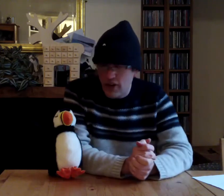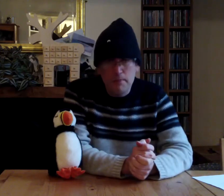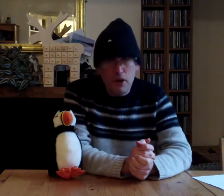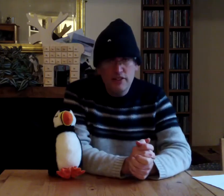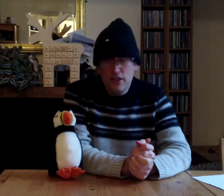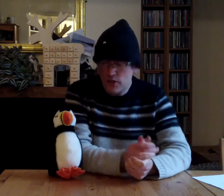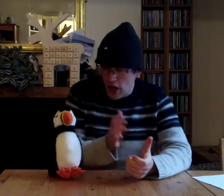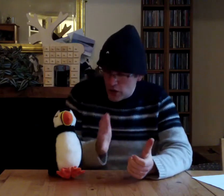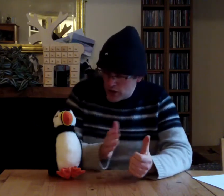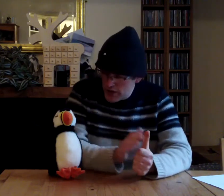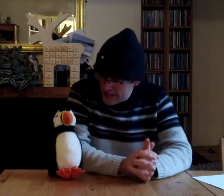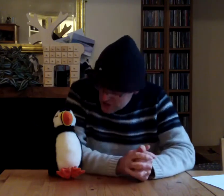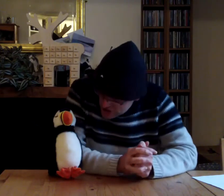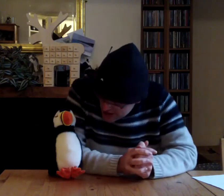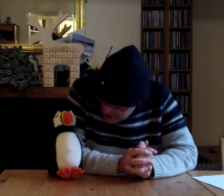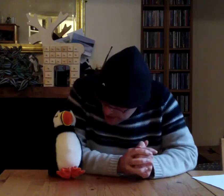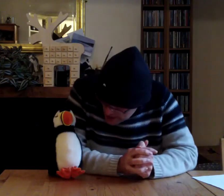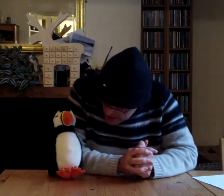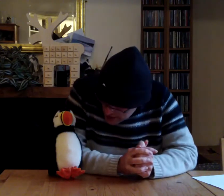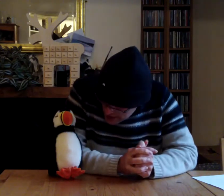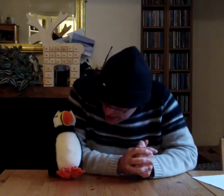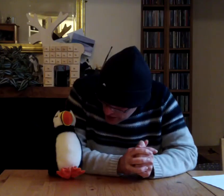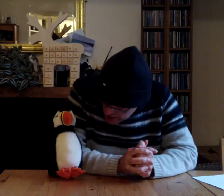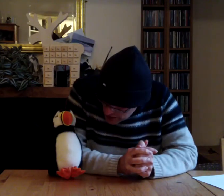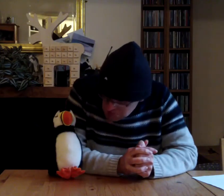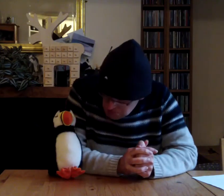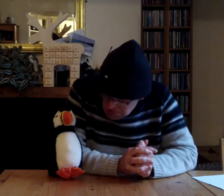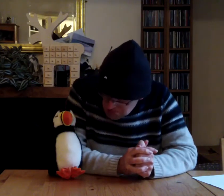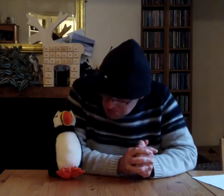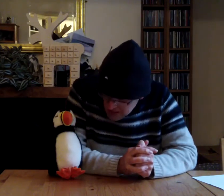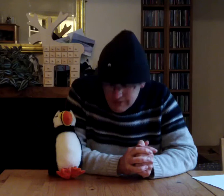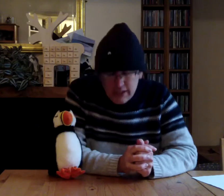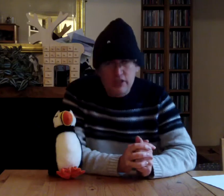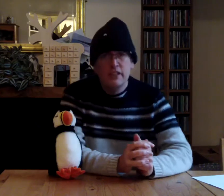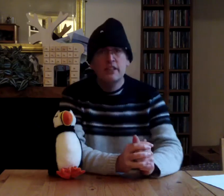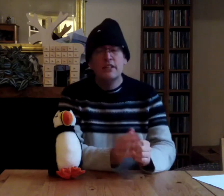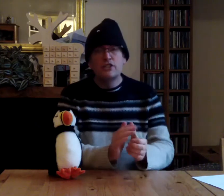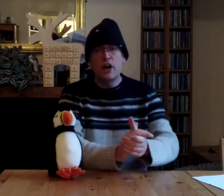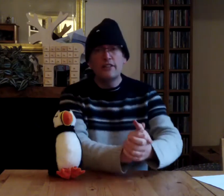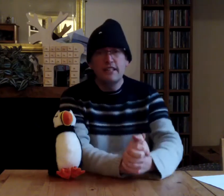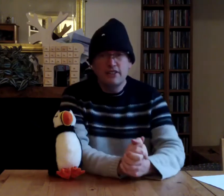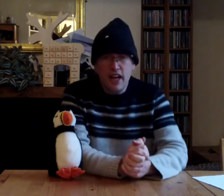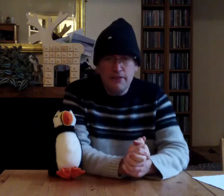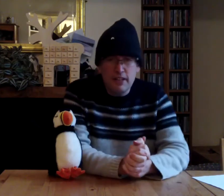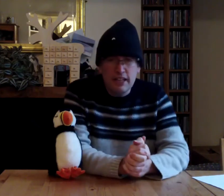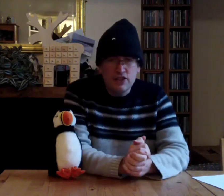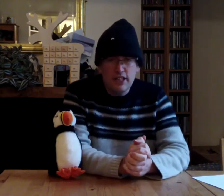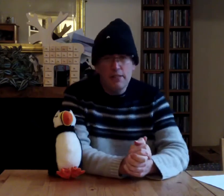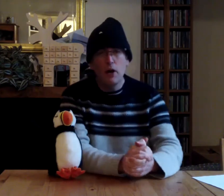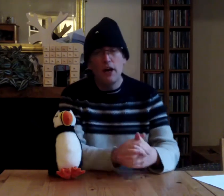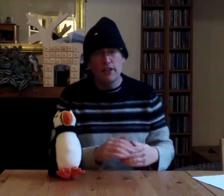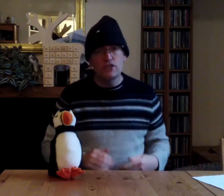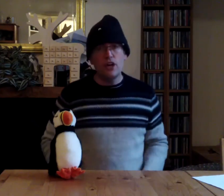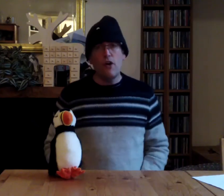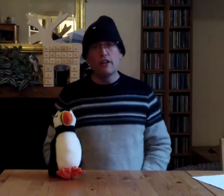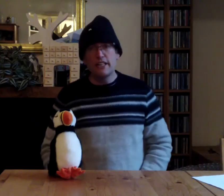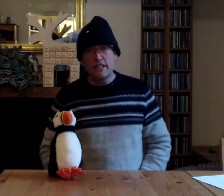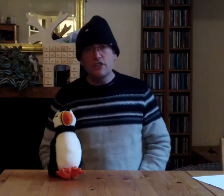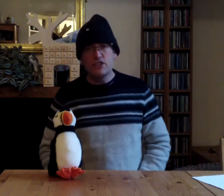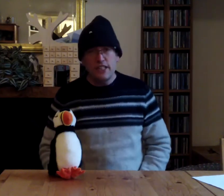but I do know that he's a seabird, aren't you, Coco? Yeah, he is. So he's definitely a seabird. So I'm going to give you